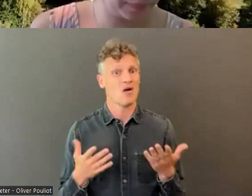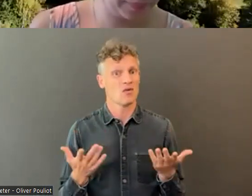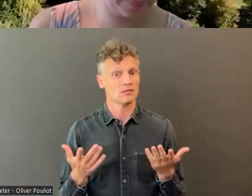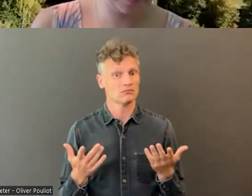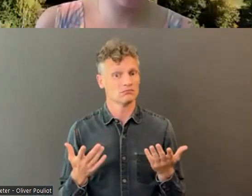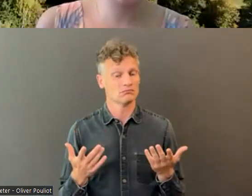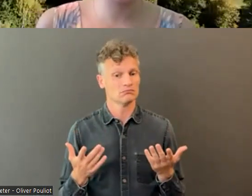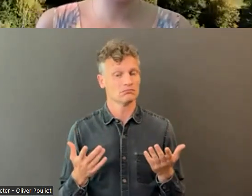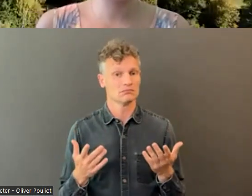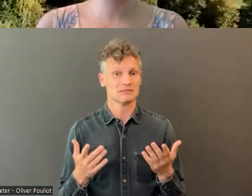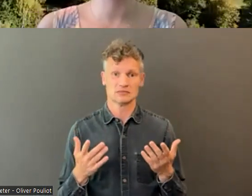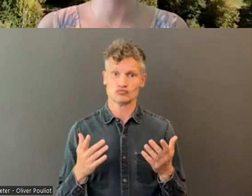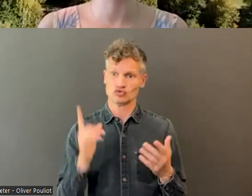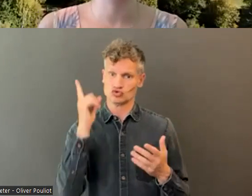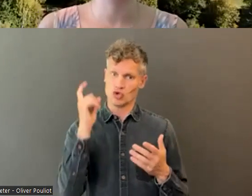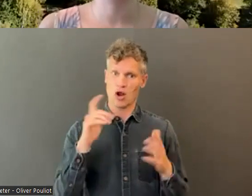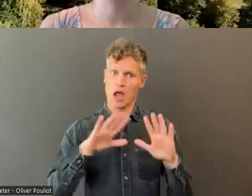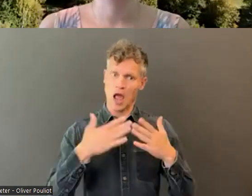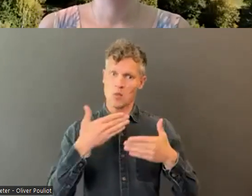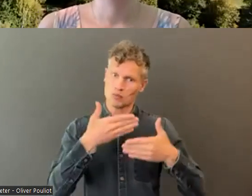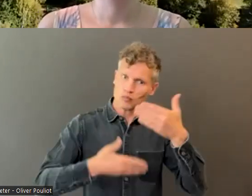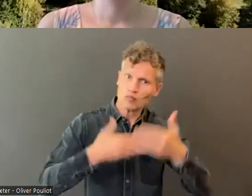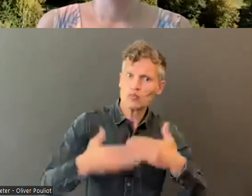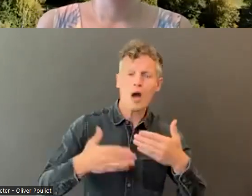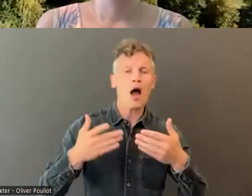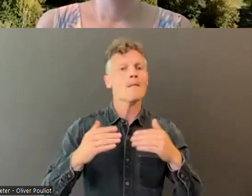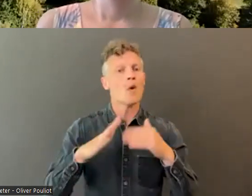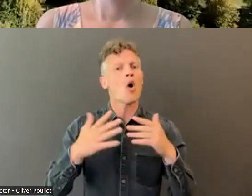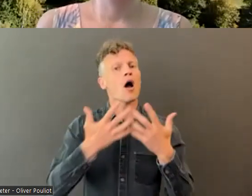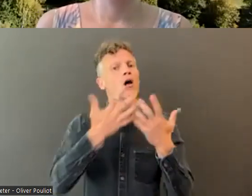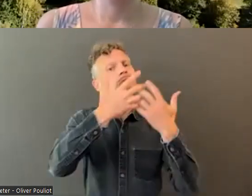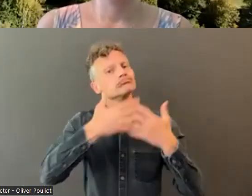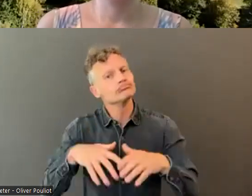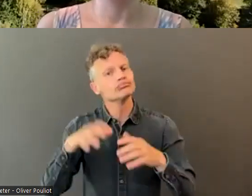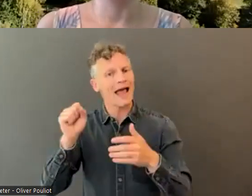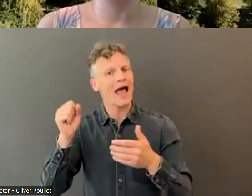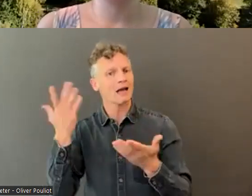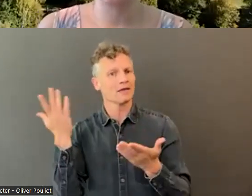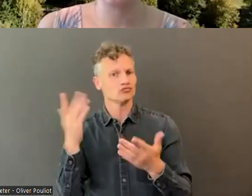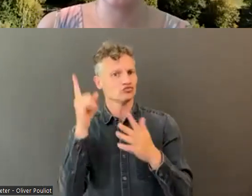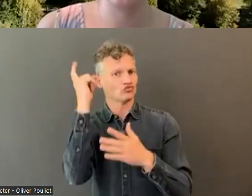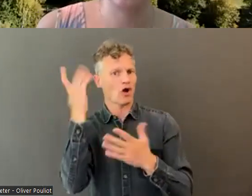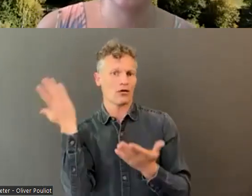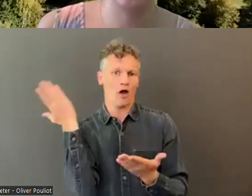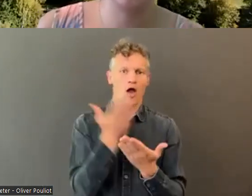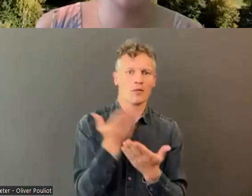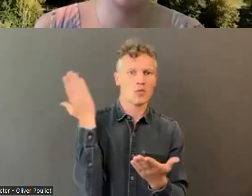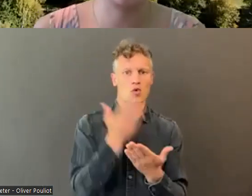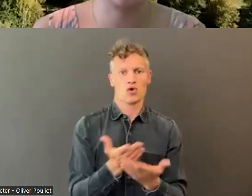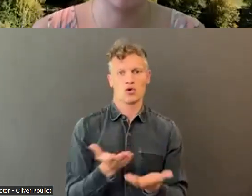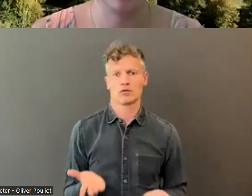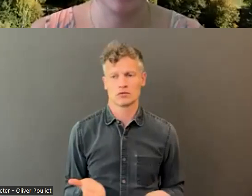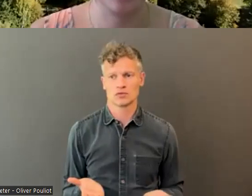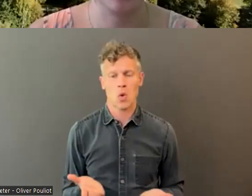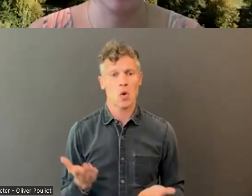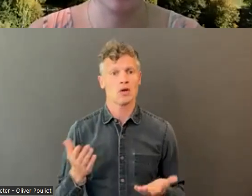to. So let's start there. Let's have training and sensitization with the category managers so that we then see what are the barriers there?